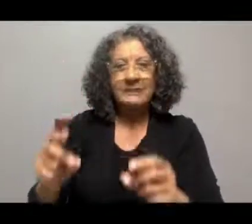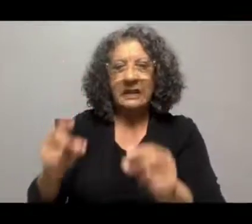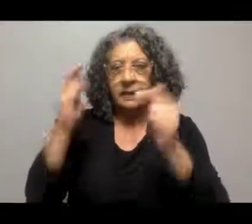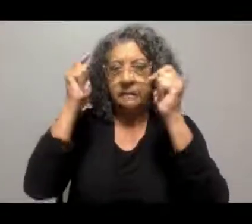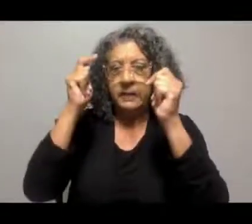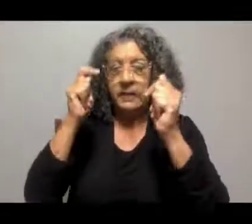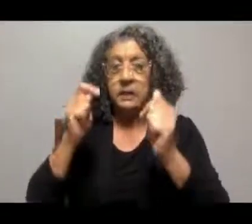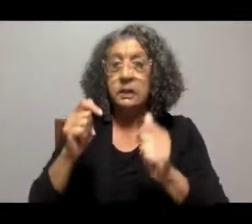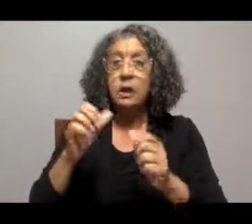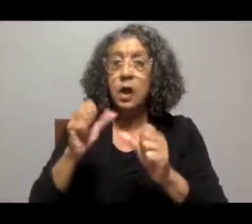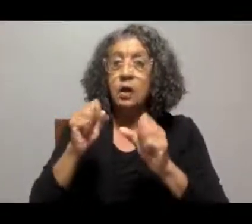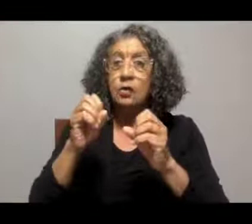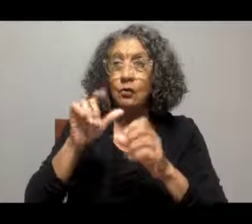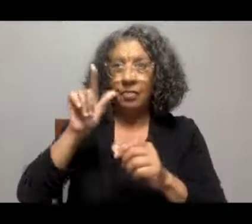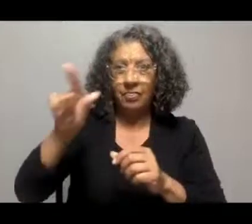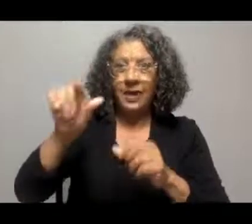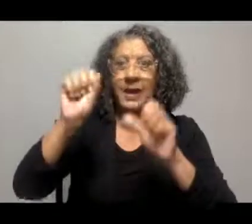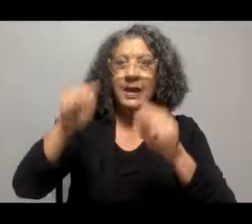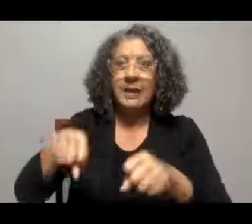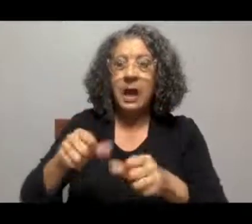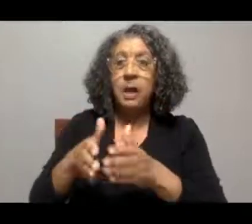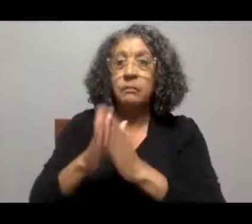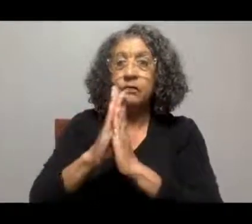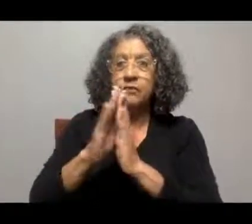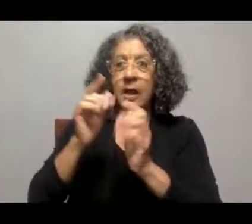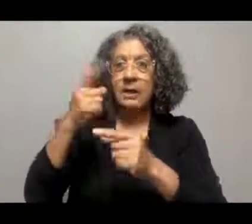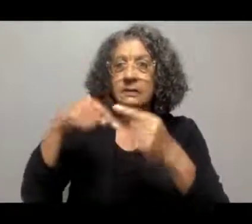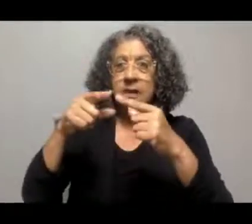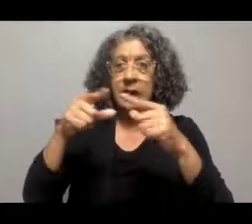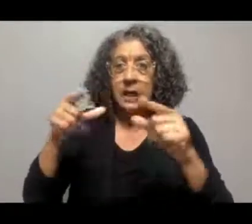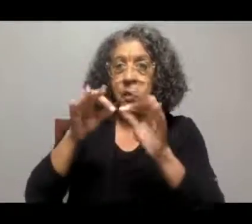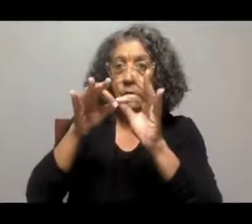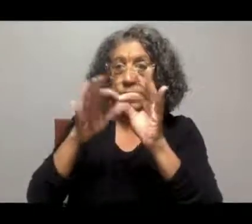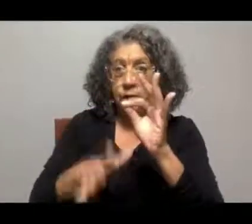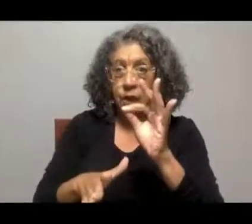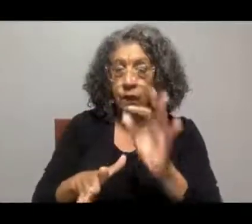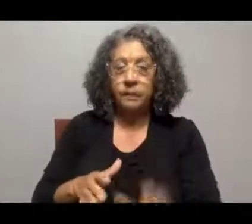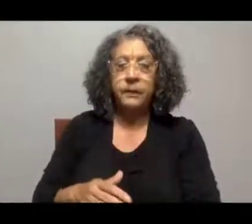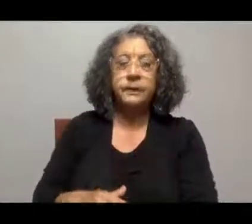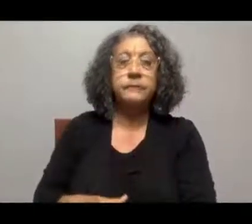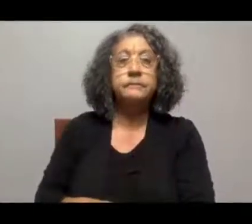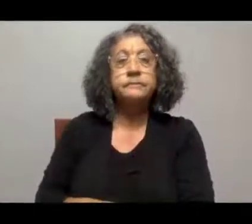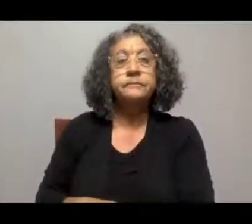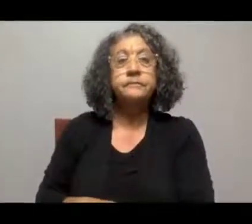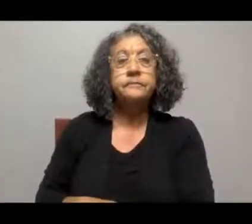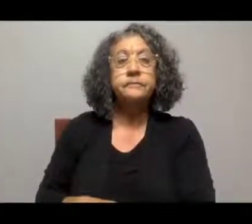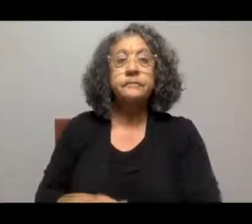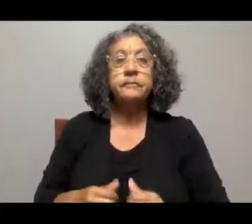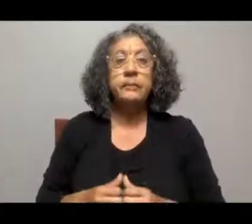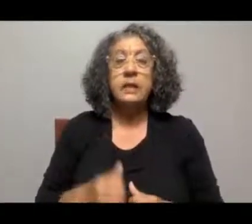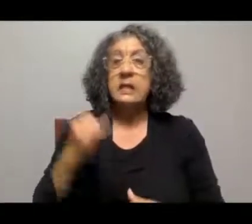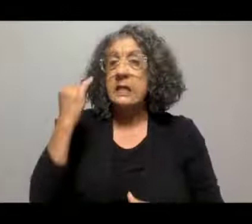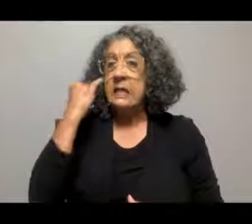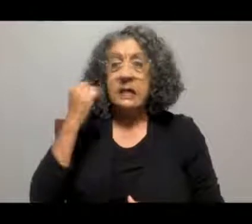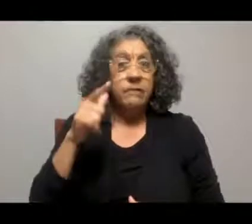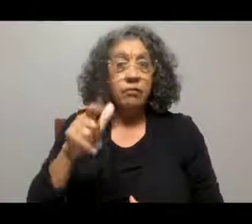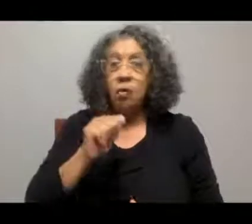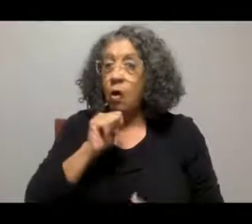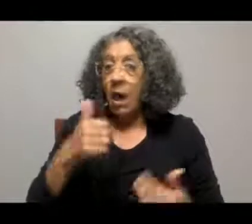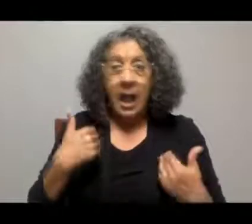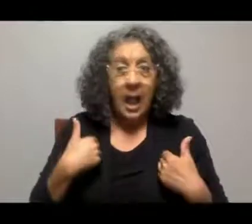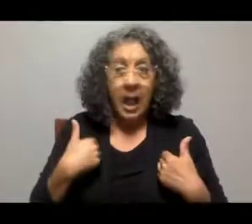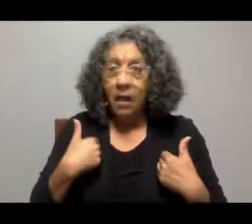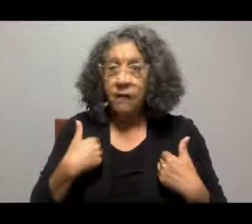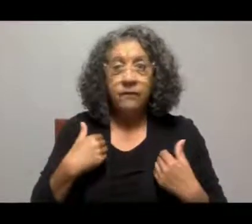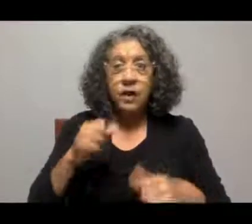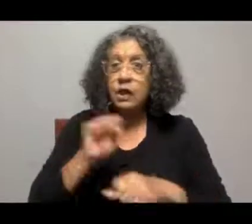immediately so they can request a sign language interpreter for your interview. If